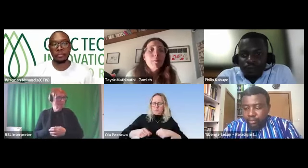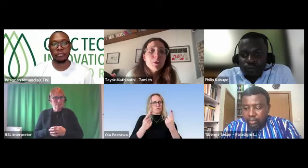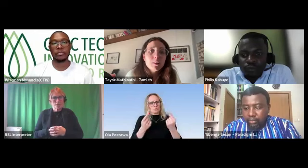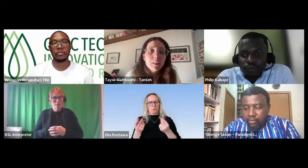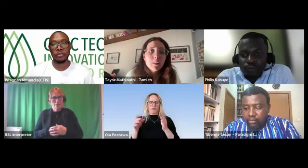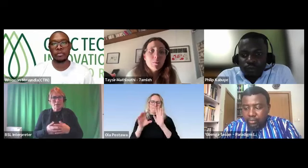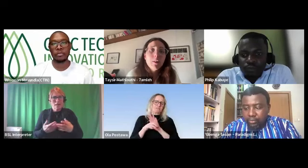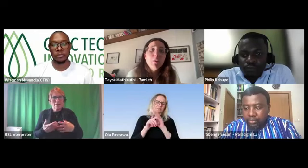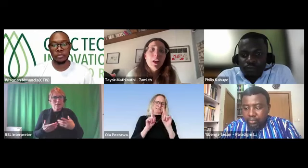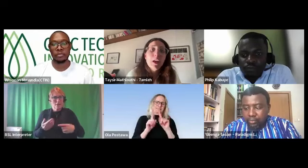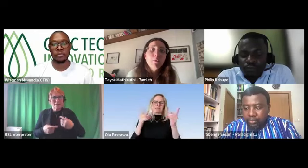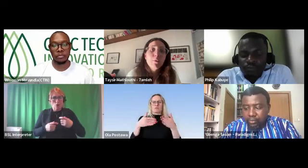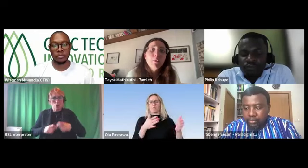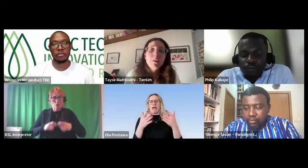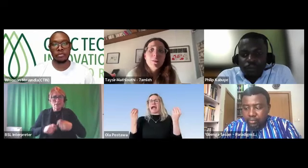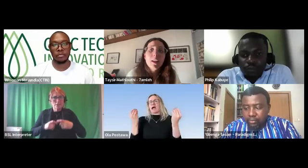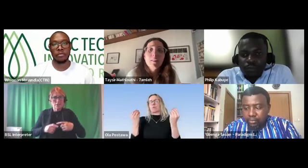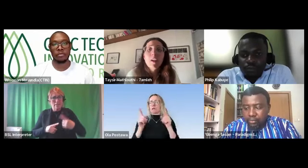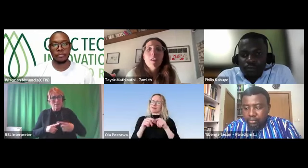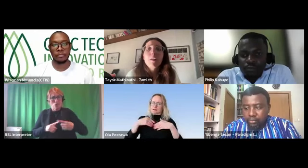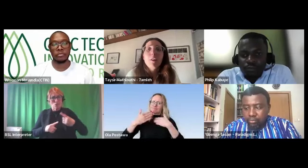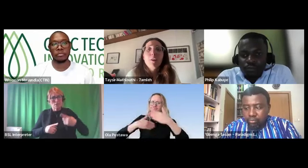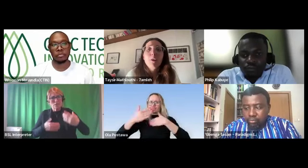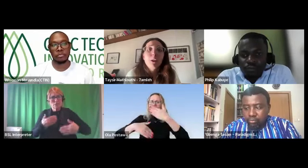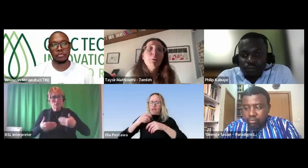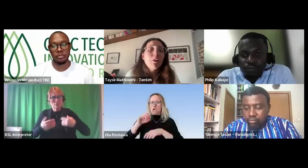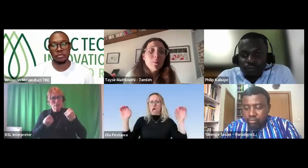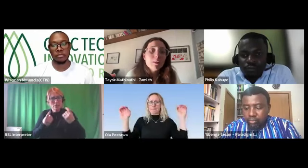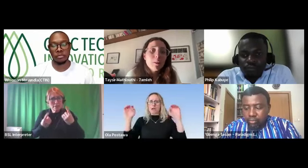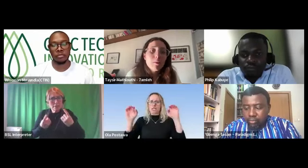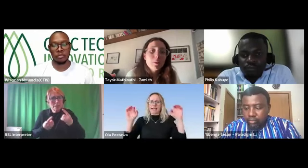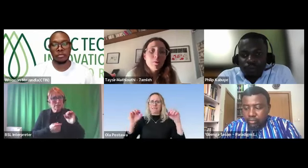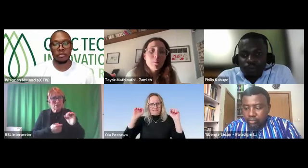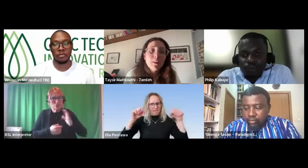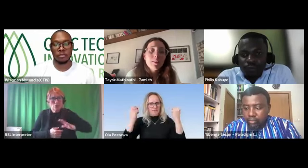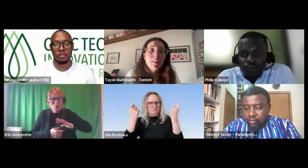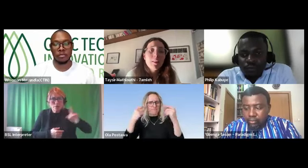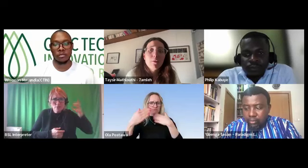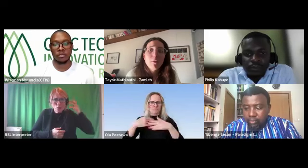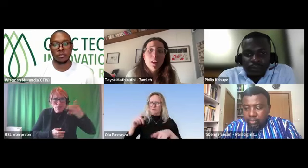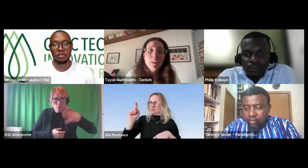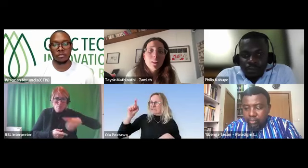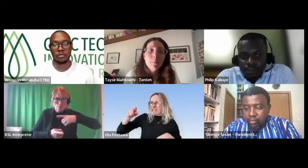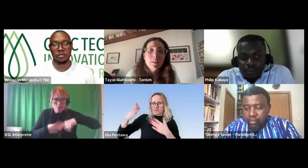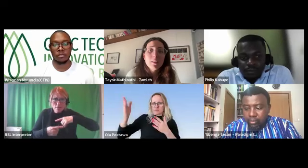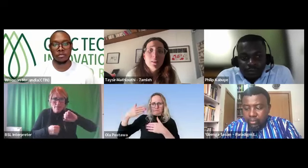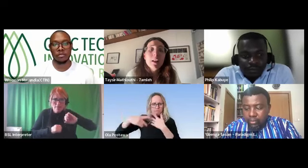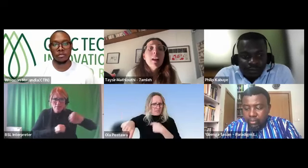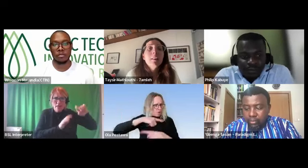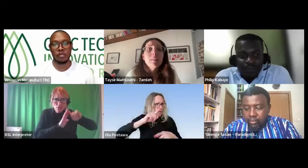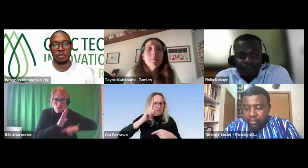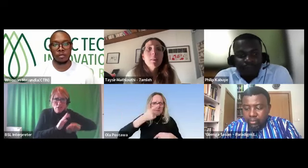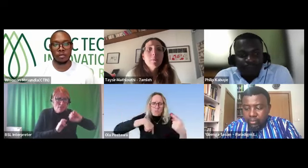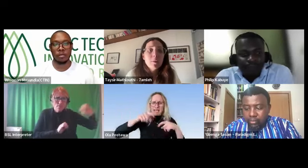of emergency where we have to understand the requirements of those governments and their own agenda and